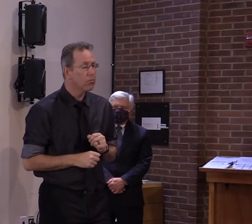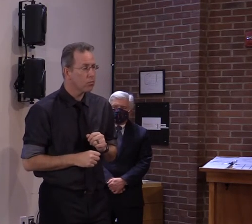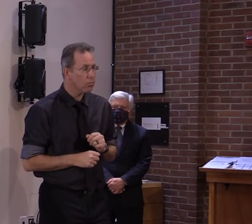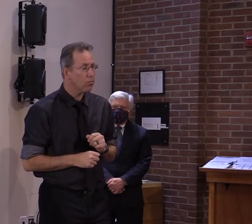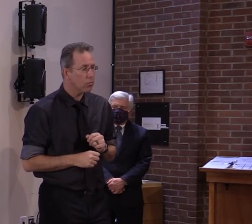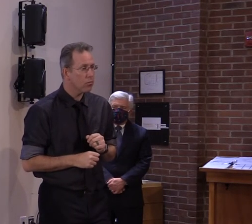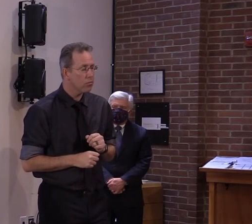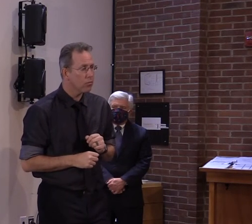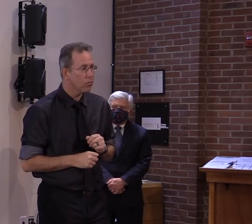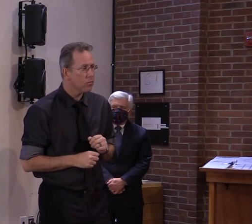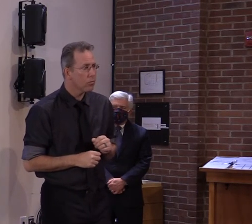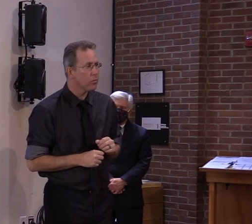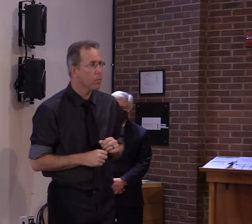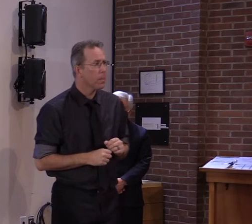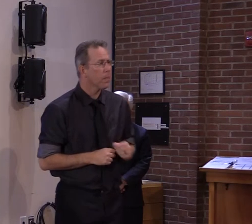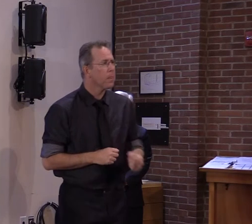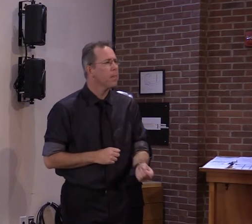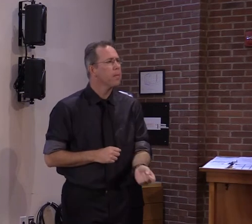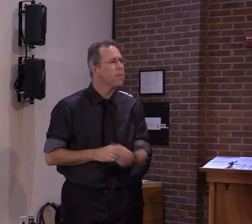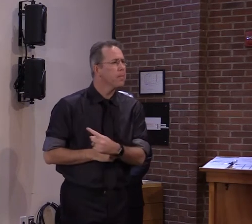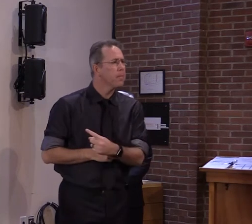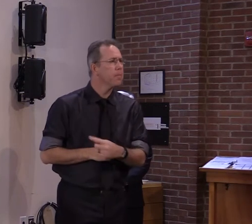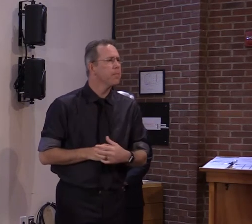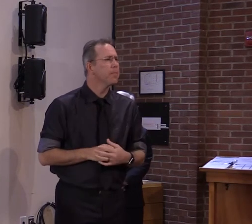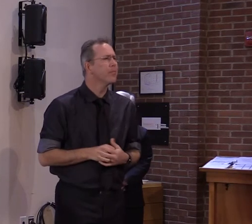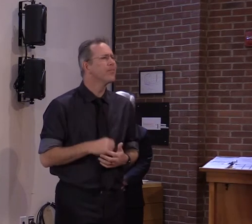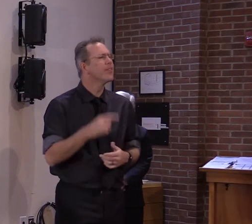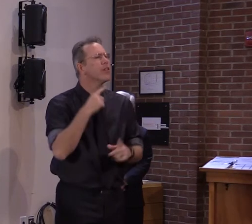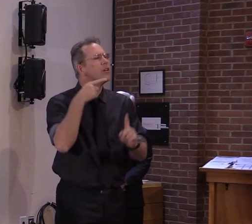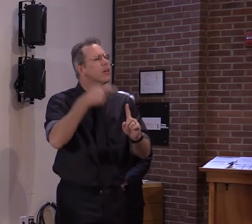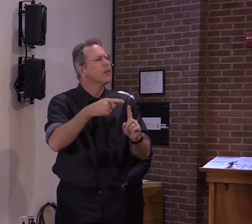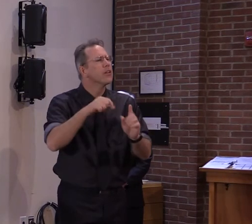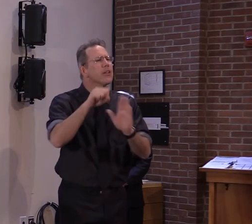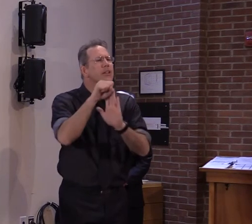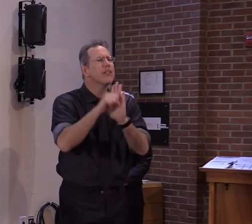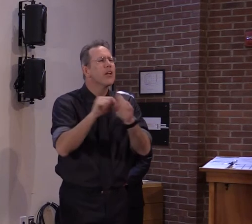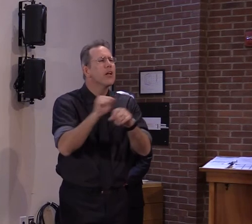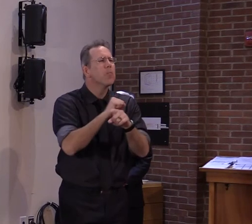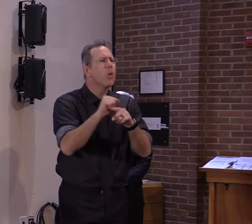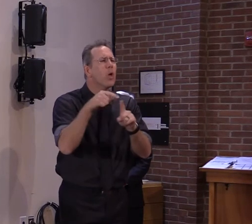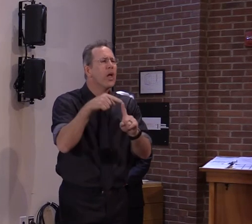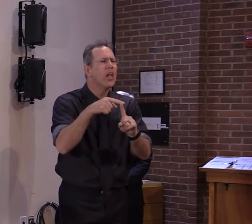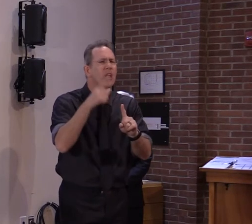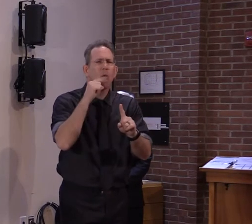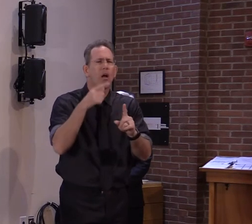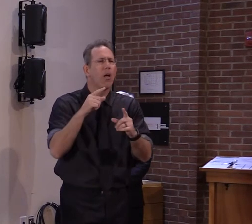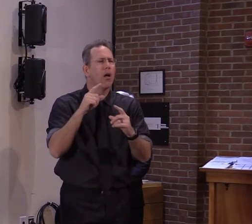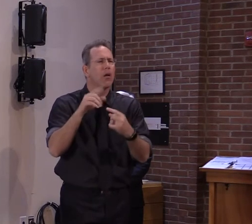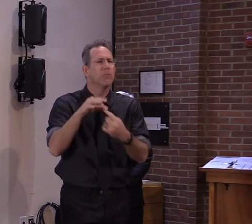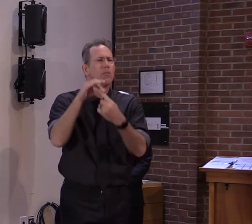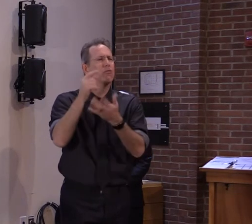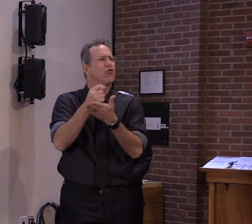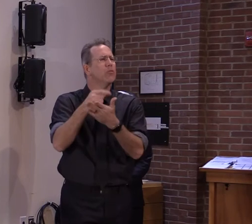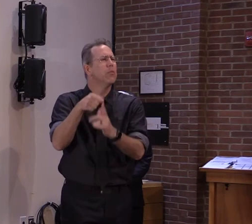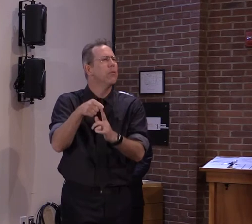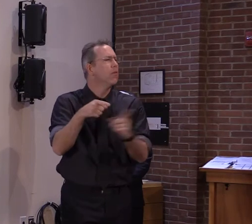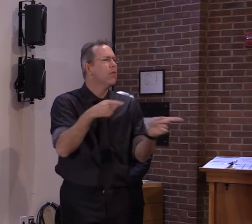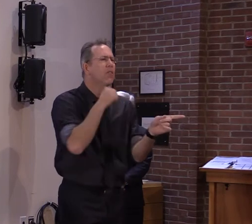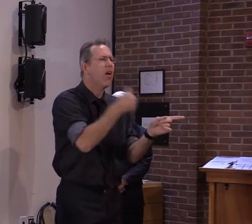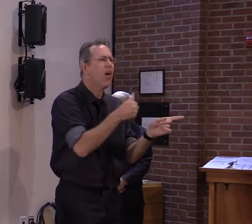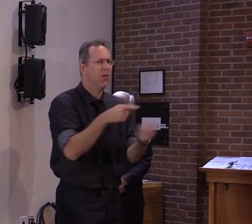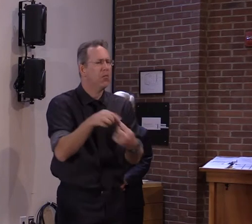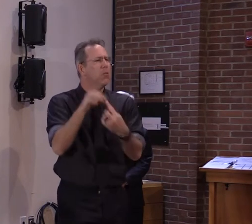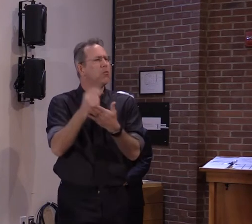inconsistency between the state employees and everybody else. Yeah, Mike, there's not an inconsistency. We've asked